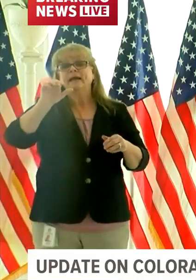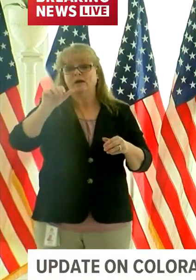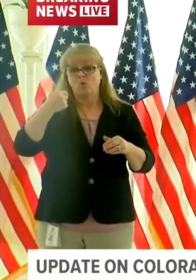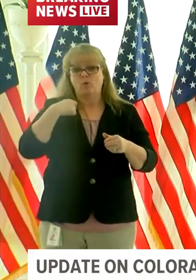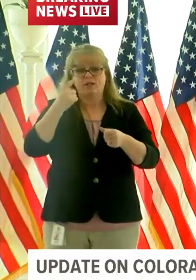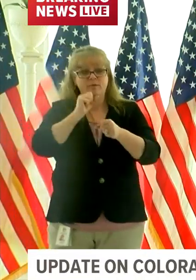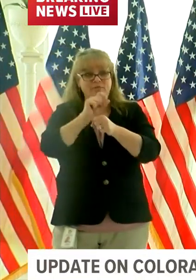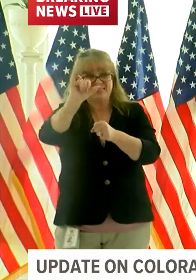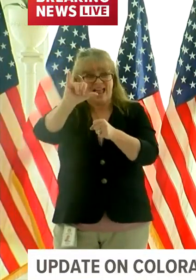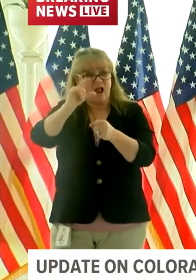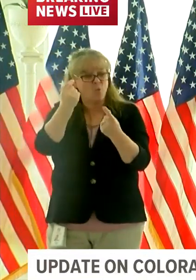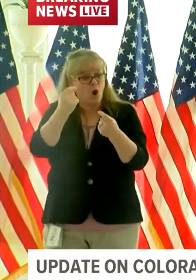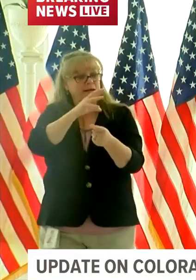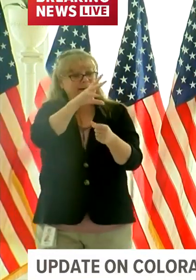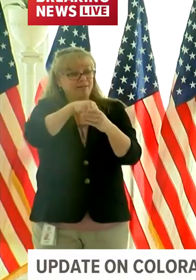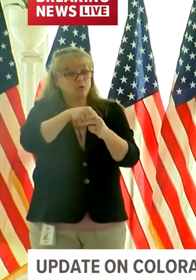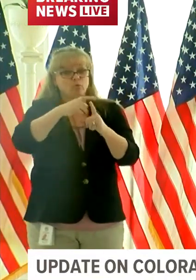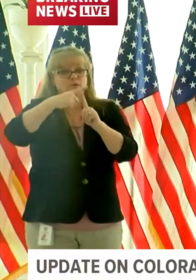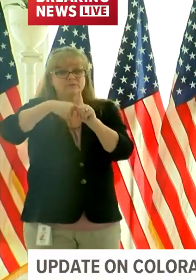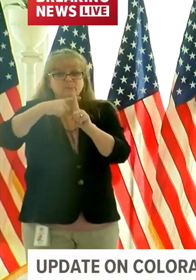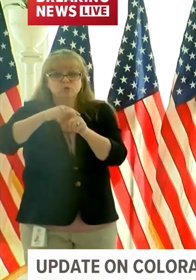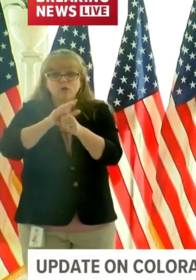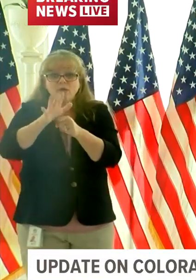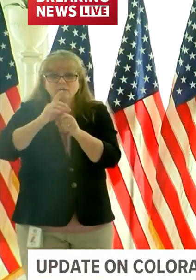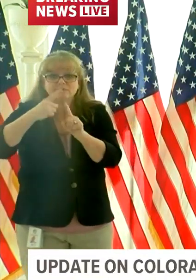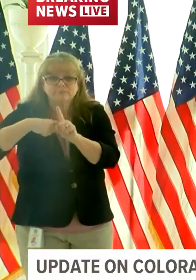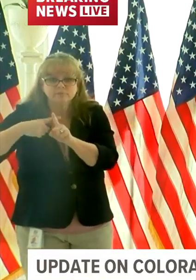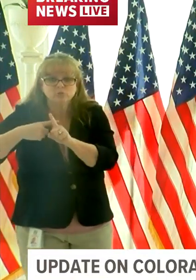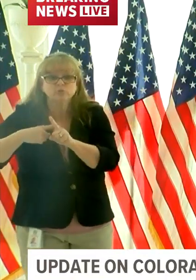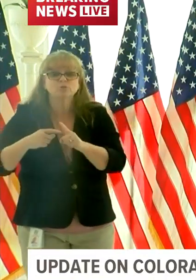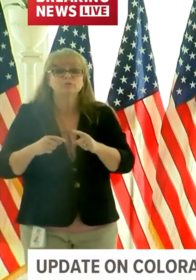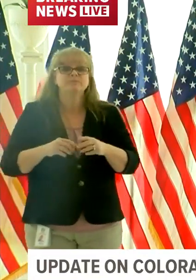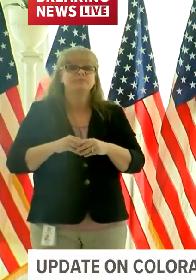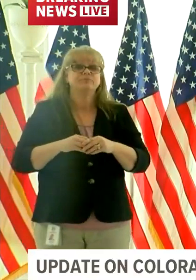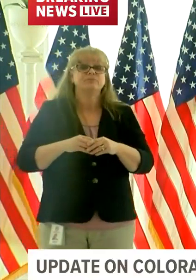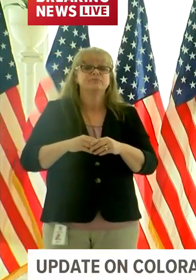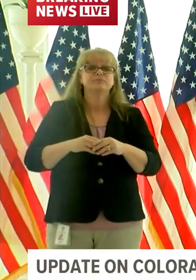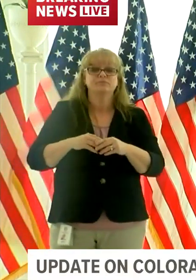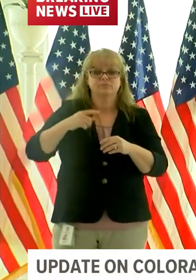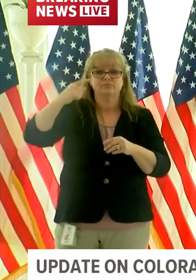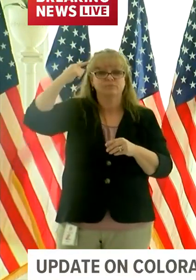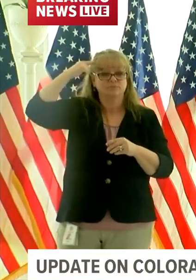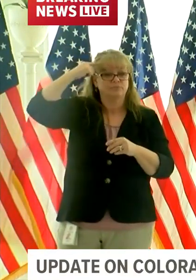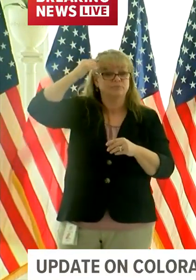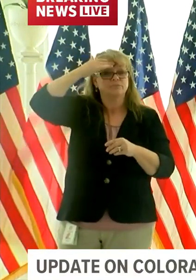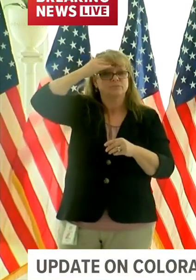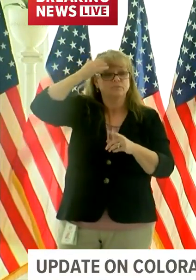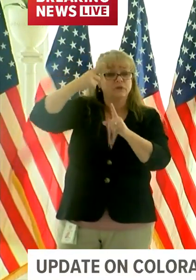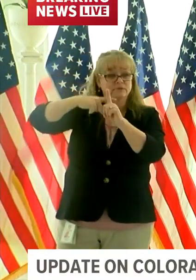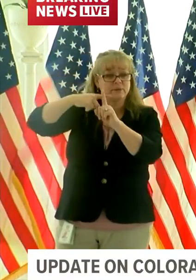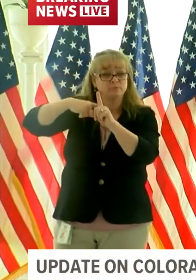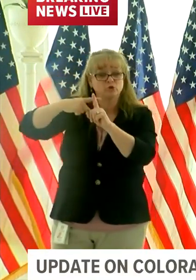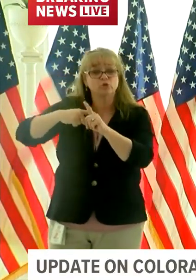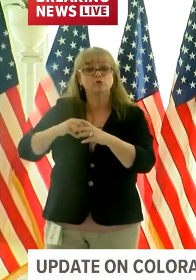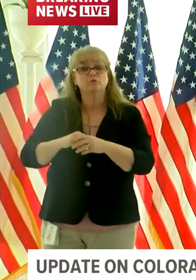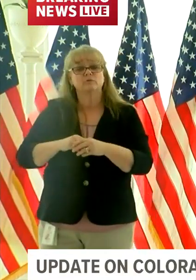involves steps that we can avoid unnecessary gatherings and guidance. All of that will be